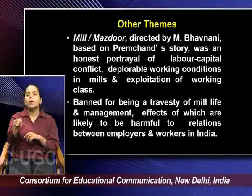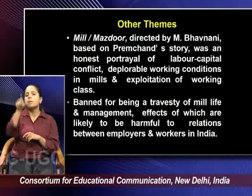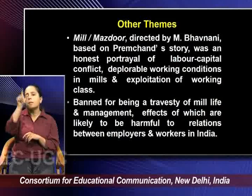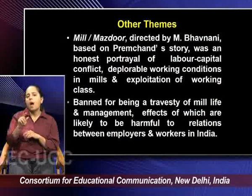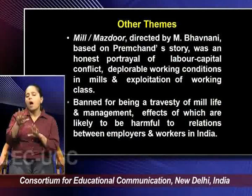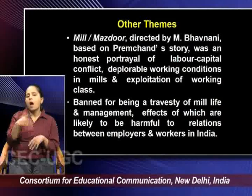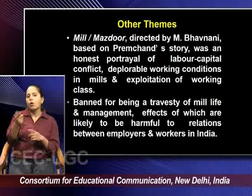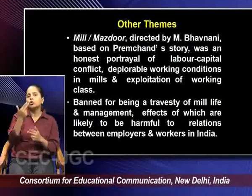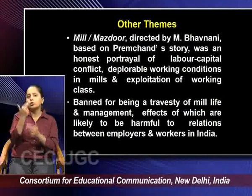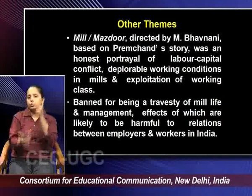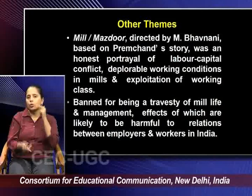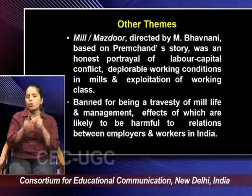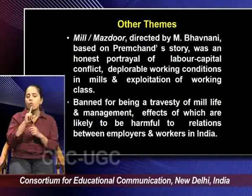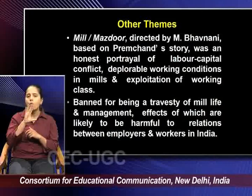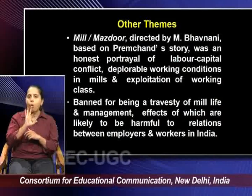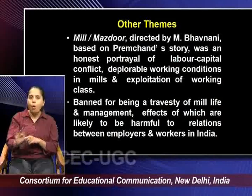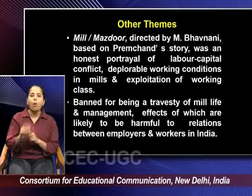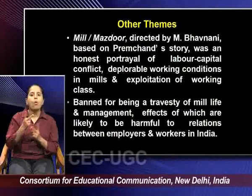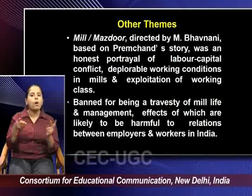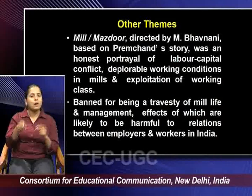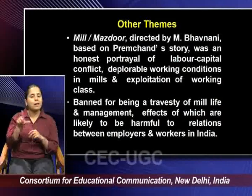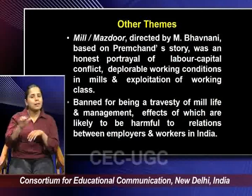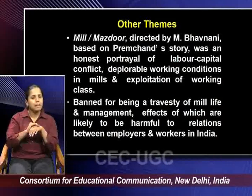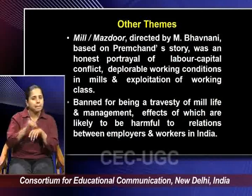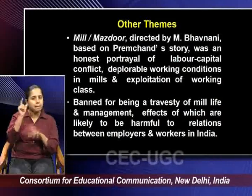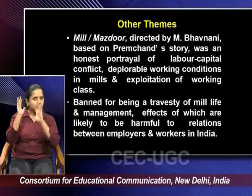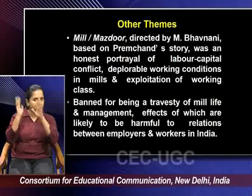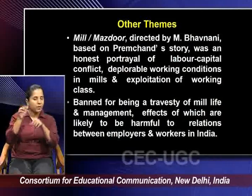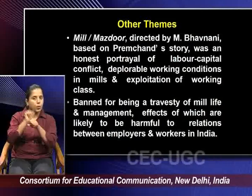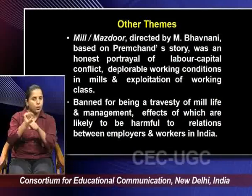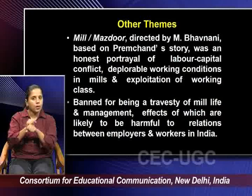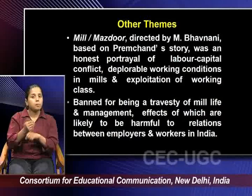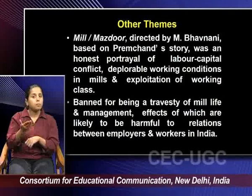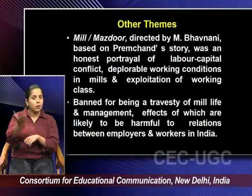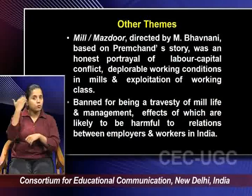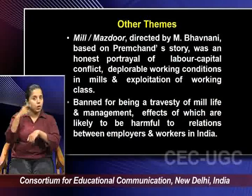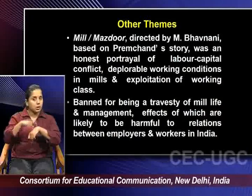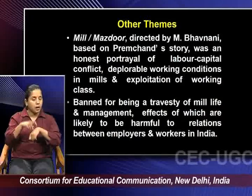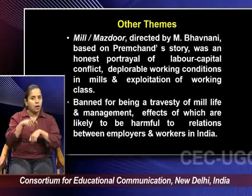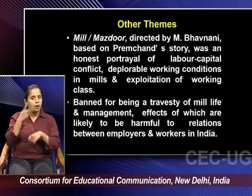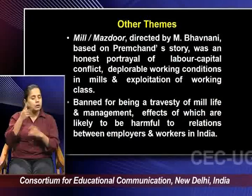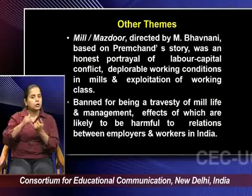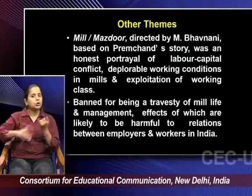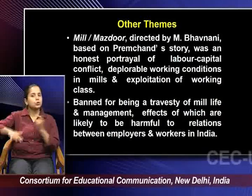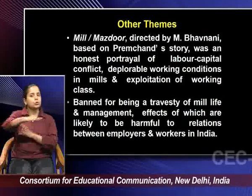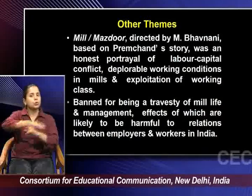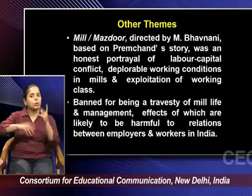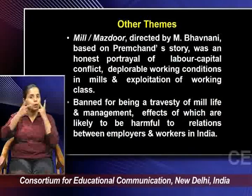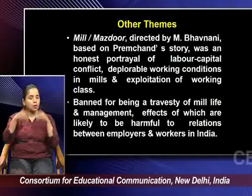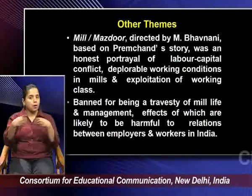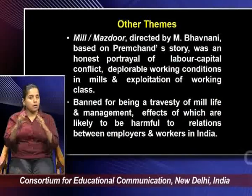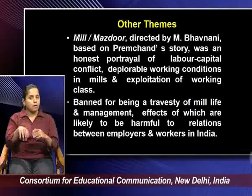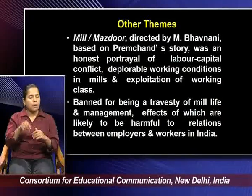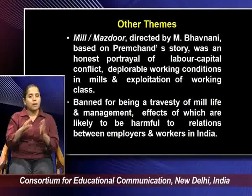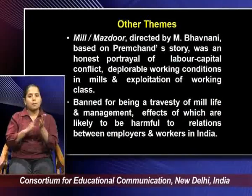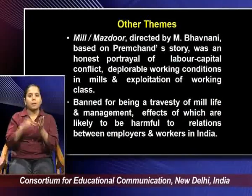story of an honest portrayal of the labor capital conflict in those times, the kind of situation which was prevailing in the mills